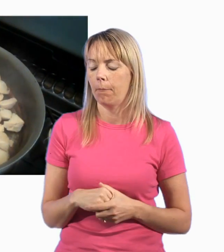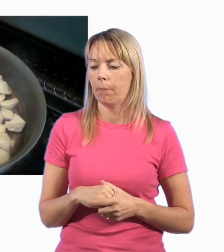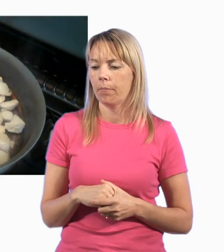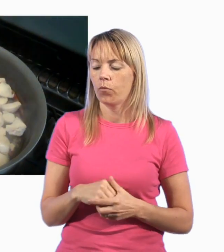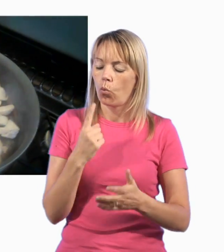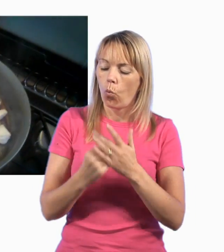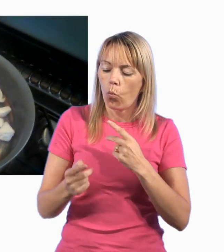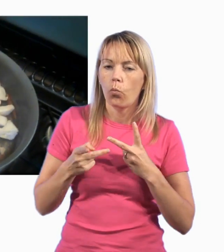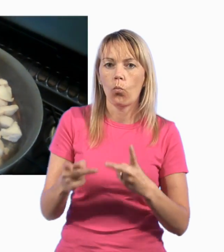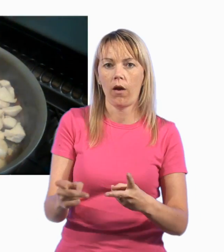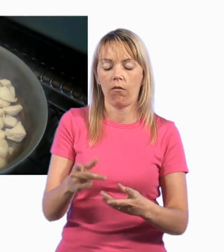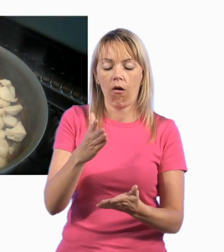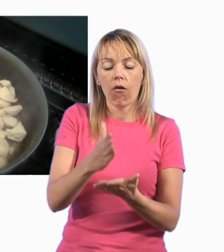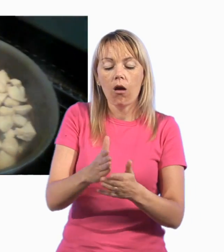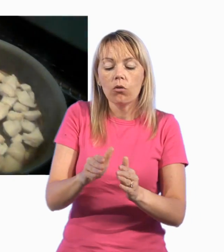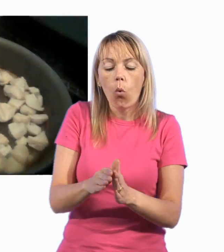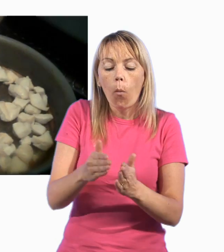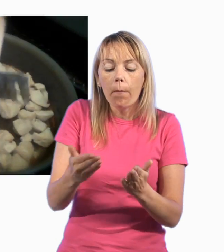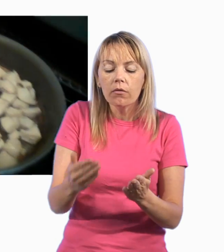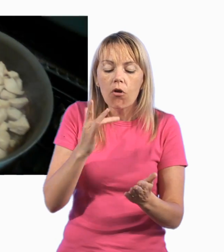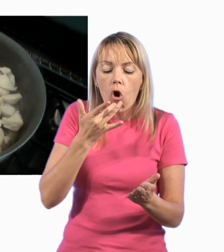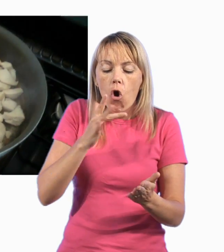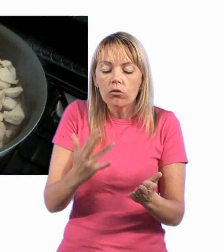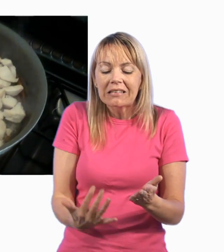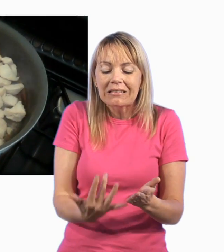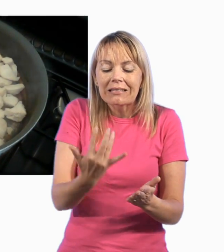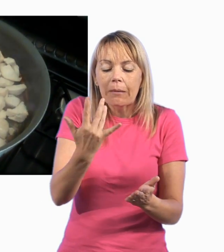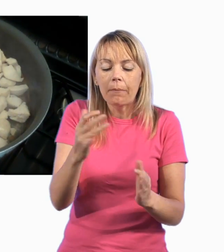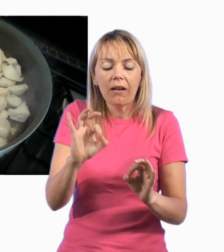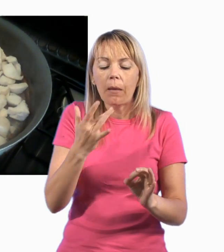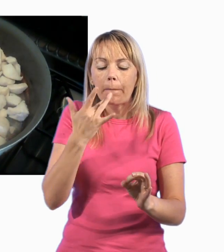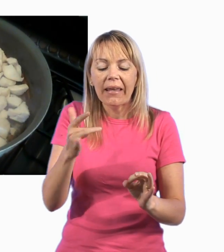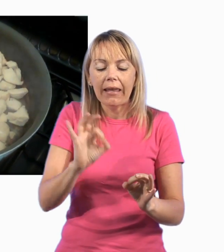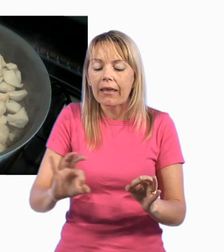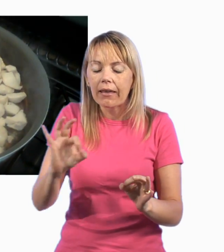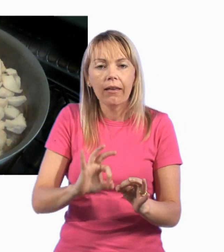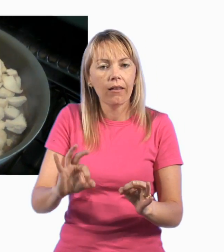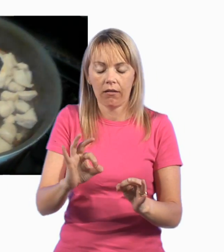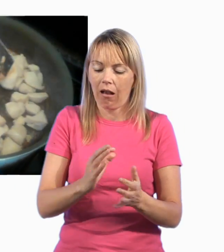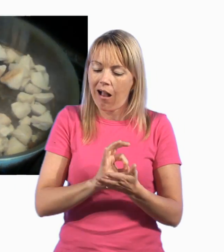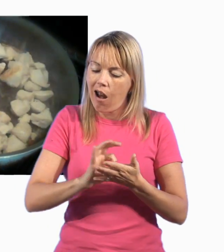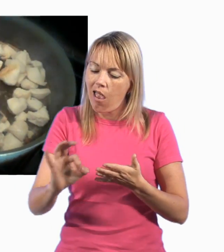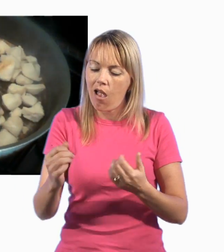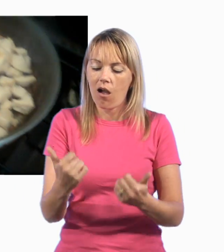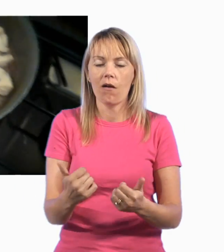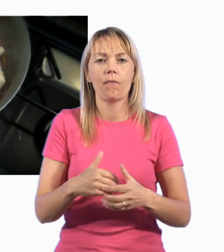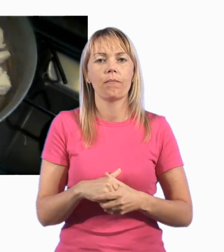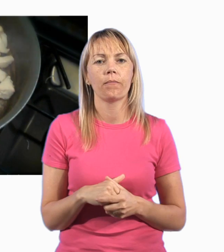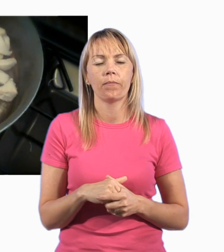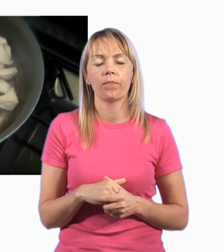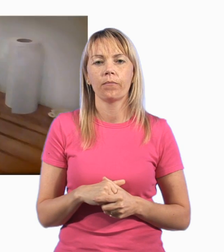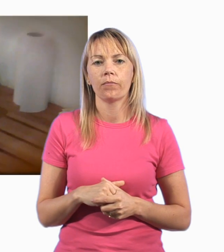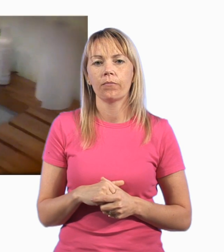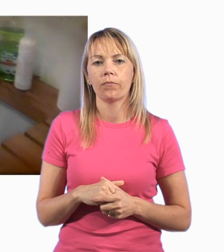only way is to cut it open and check it's steaming hot in the middle, there's no pink meat and any juices that come out are clear. Bourneville are doing